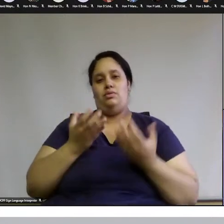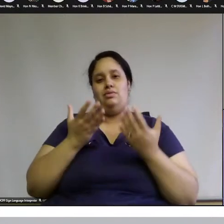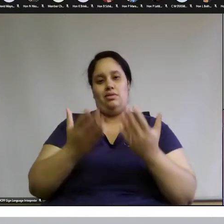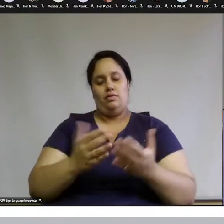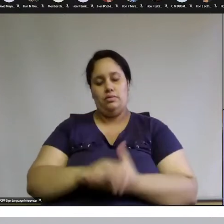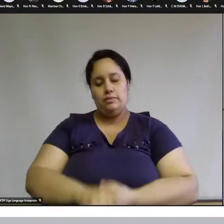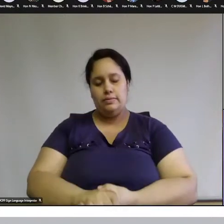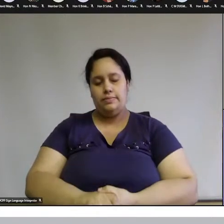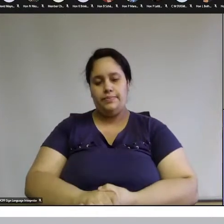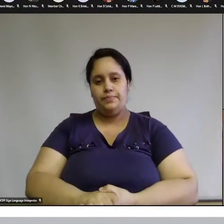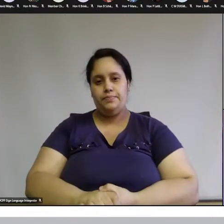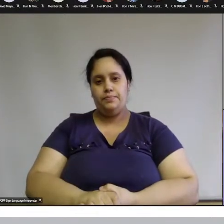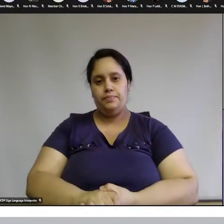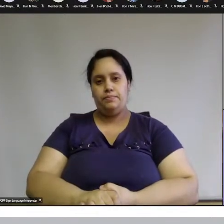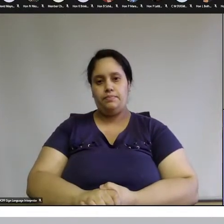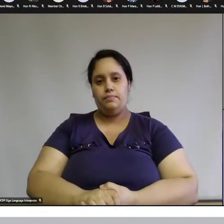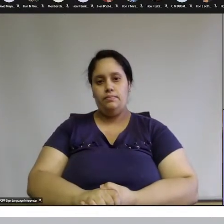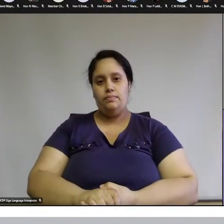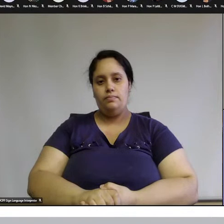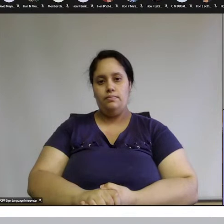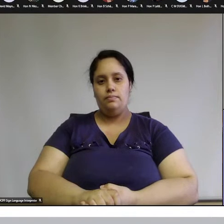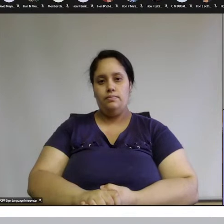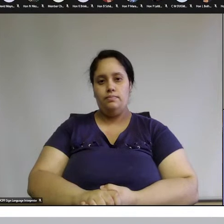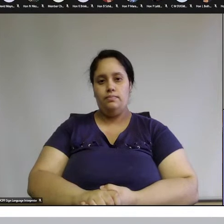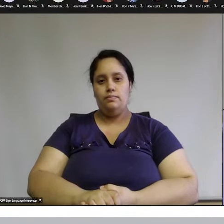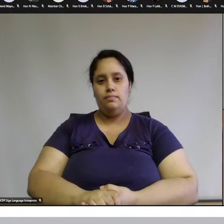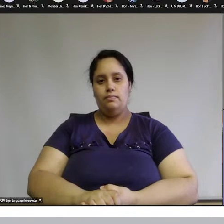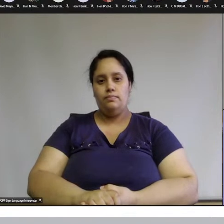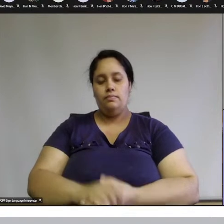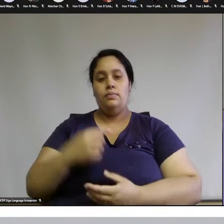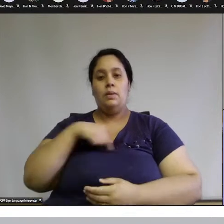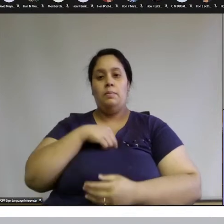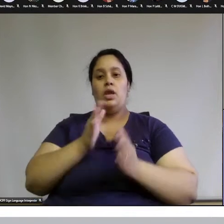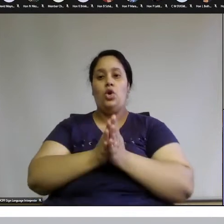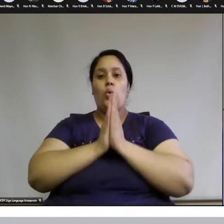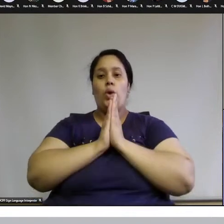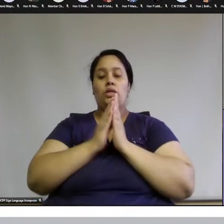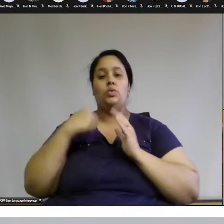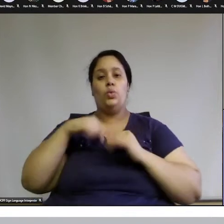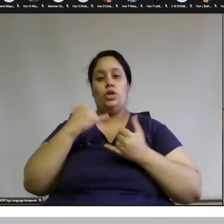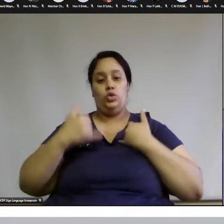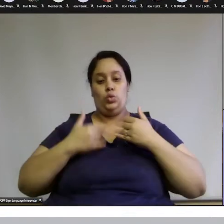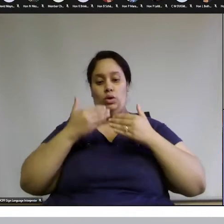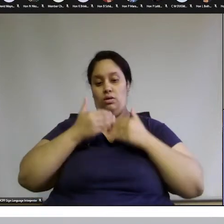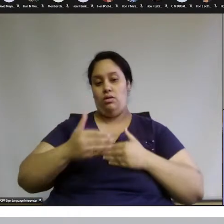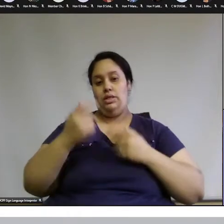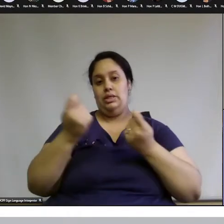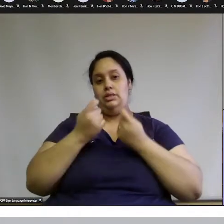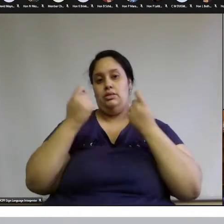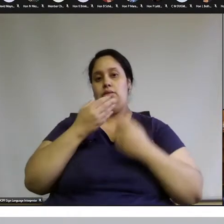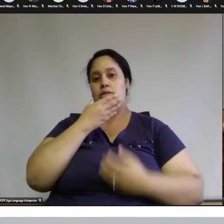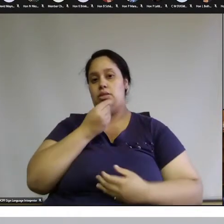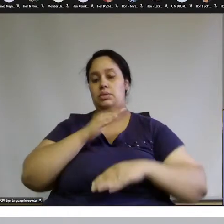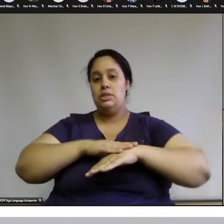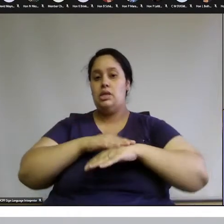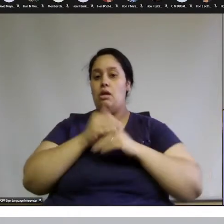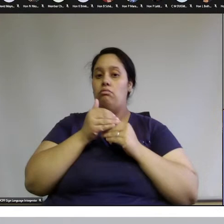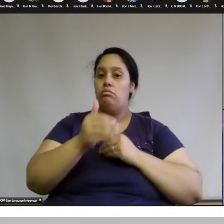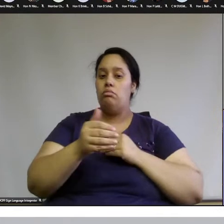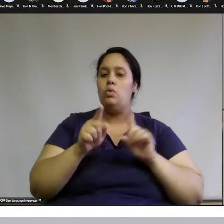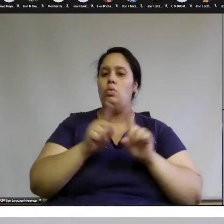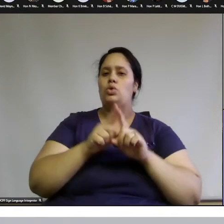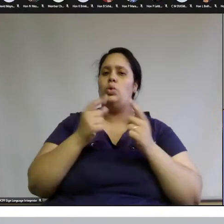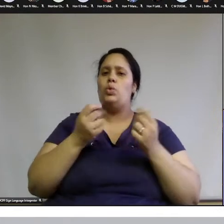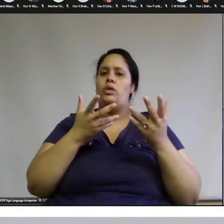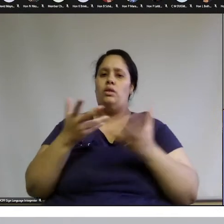that. I want to request that as we enjoy ourselves in the festive season, and of course, we do